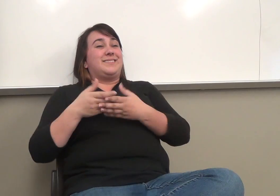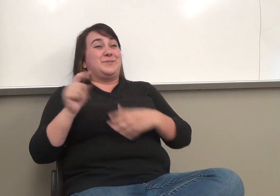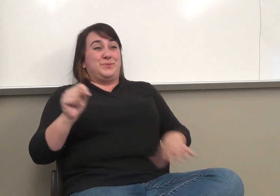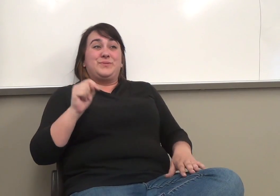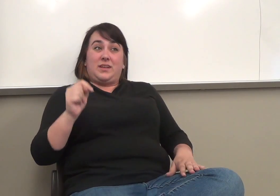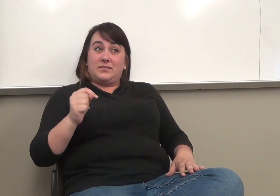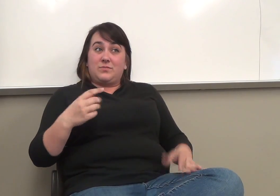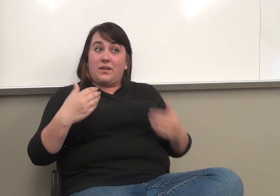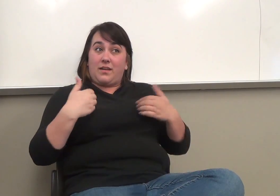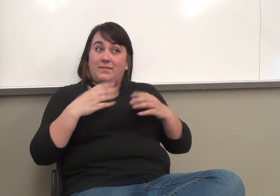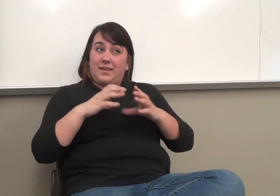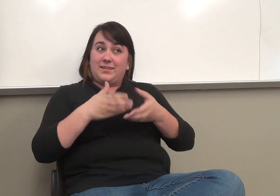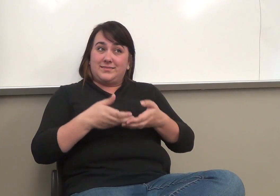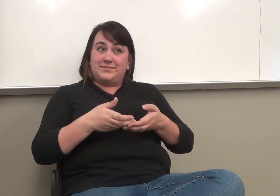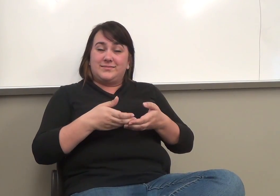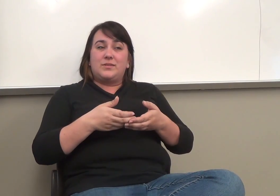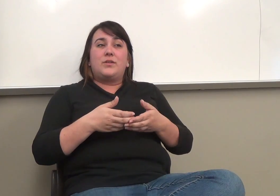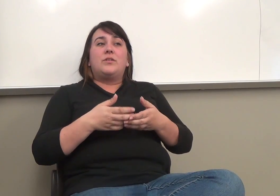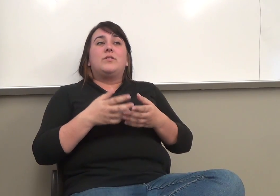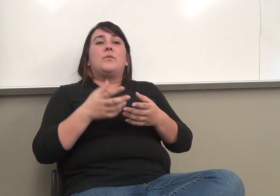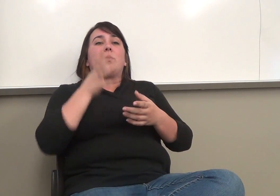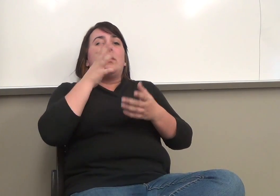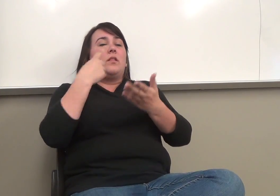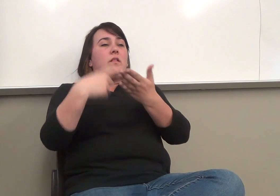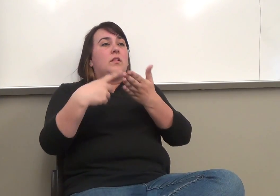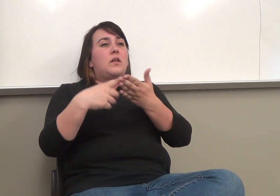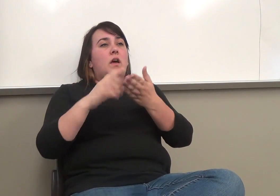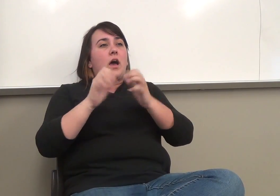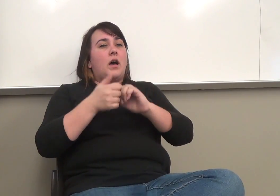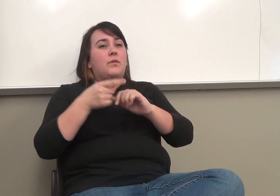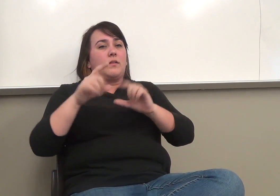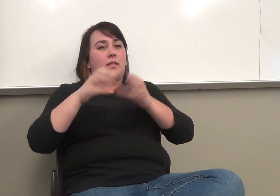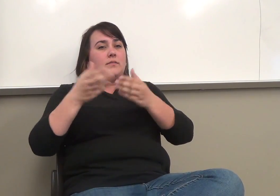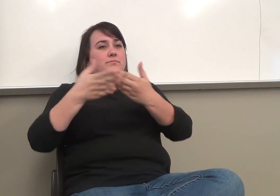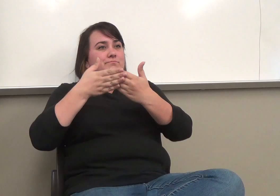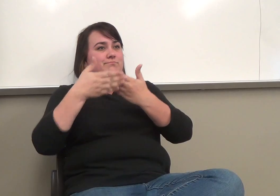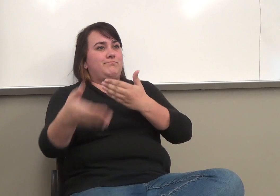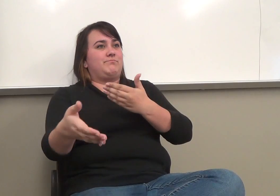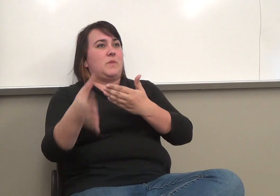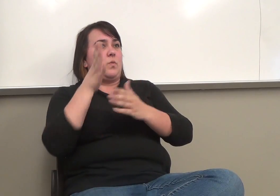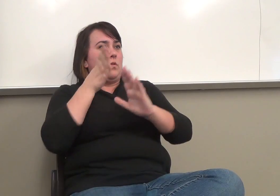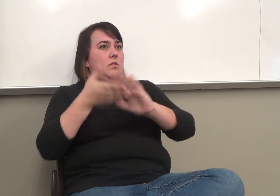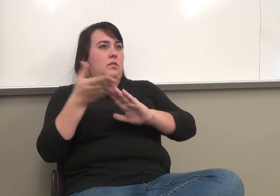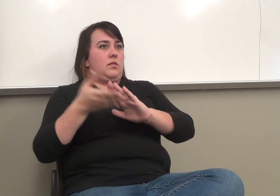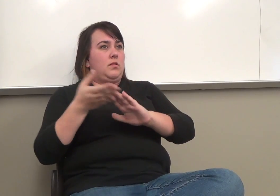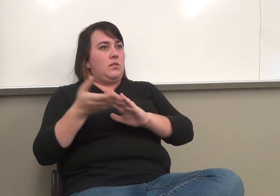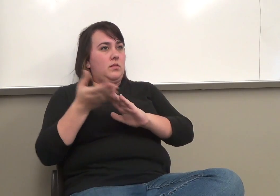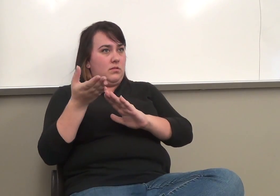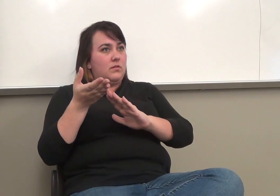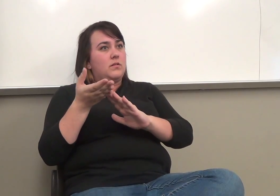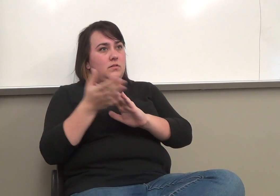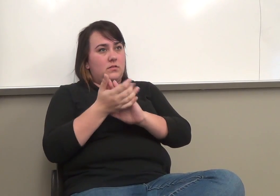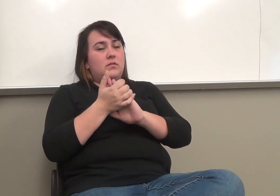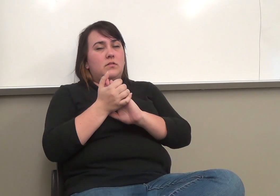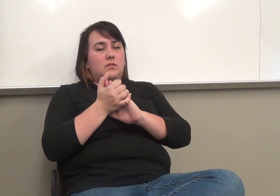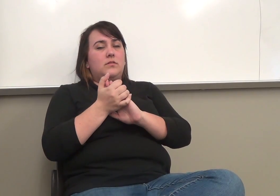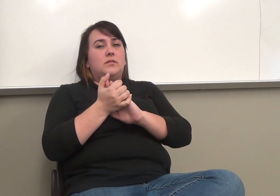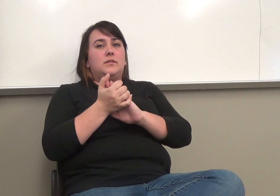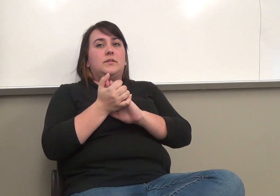getting into the way this class is going to work, pretty much, okay? So here's how